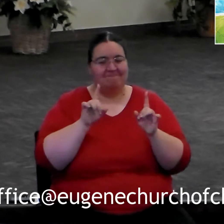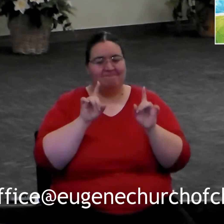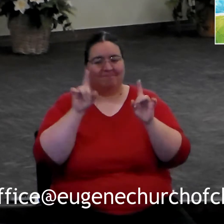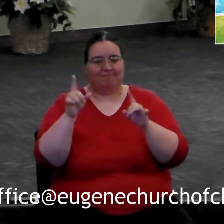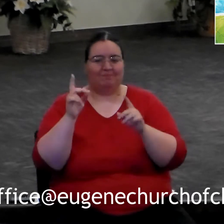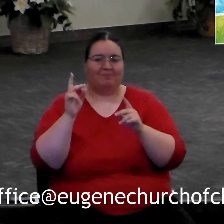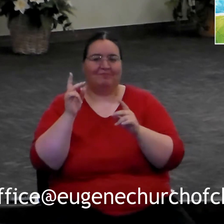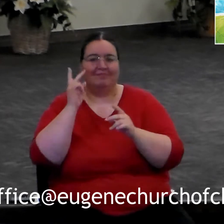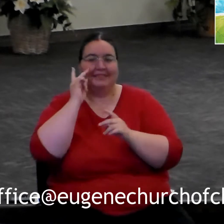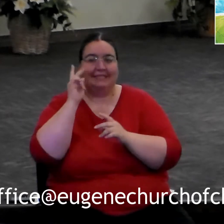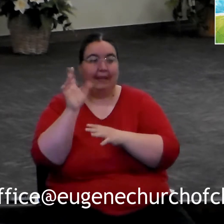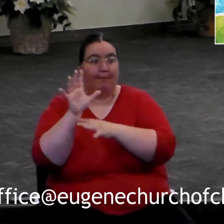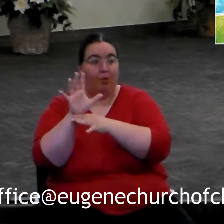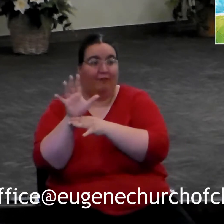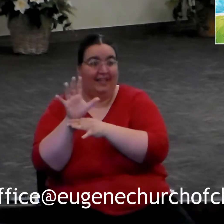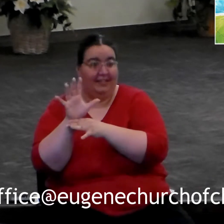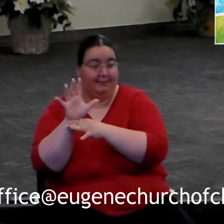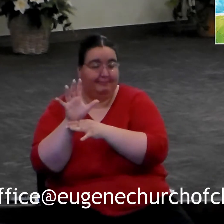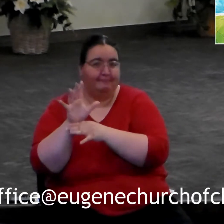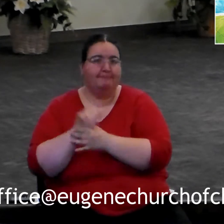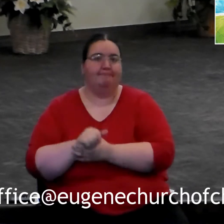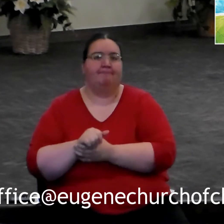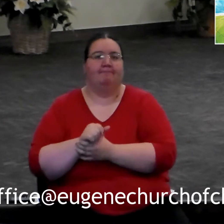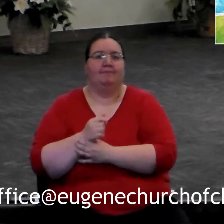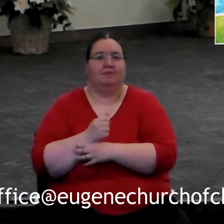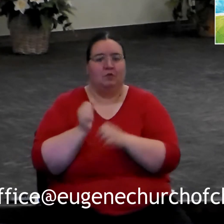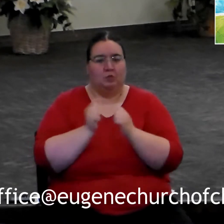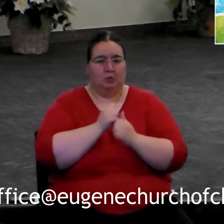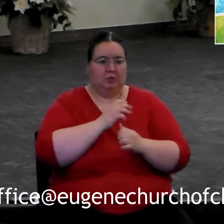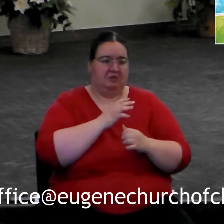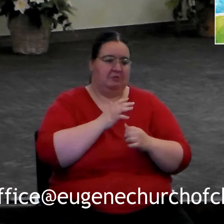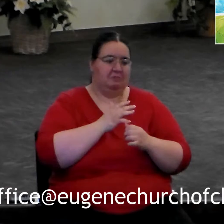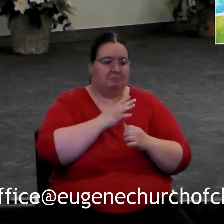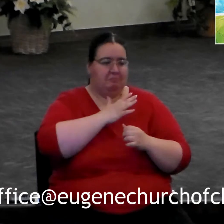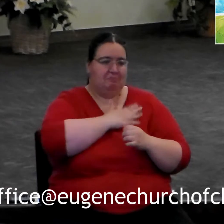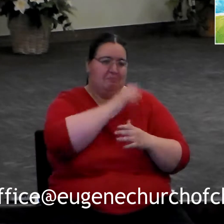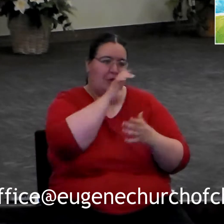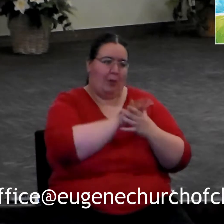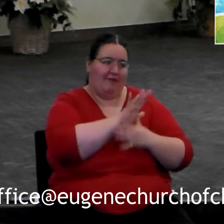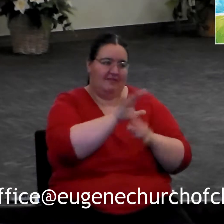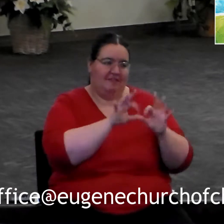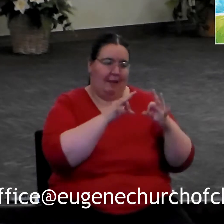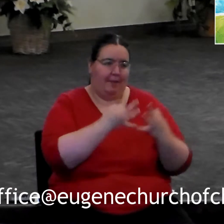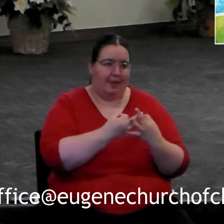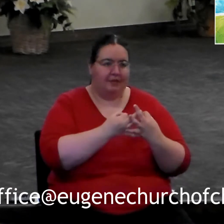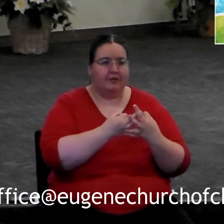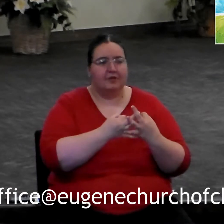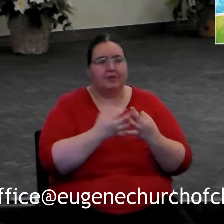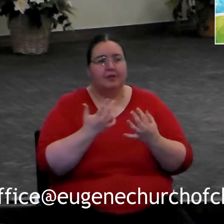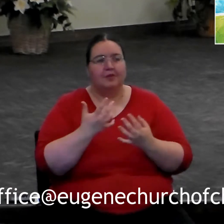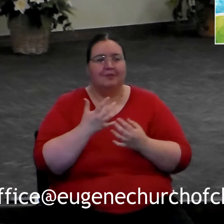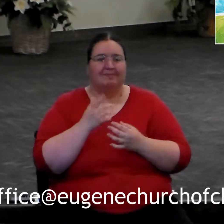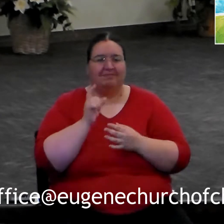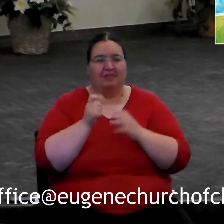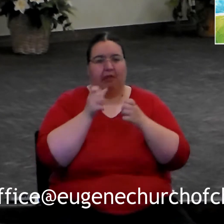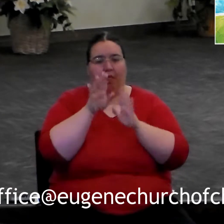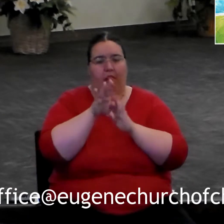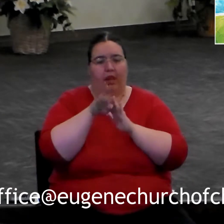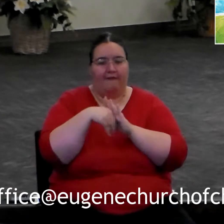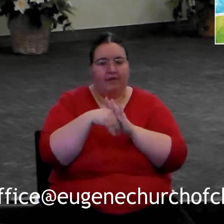Nebraska, in not my own territory. We're going along. It's about a half-hour drive to the closest theater, and we're driving along, trying to